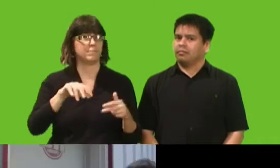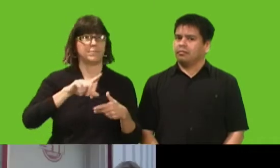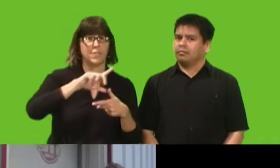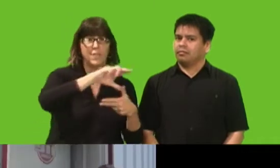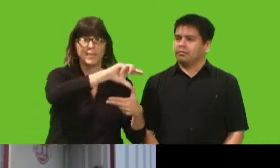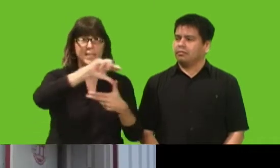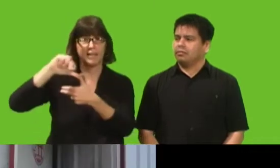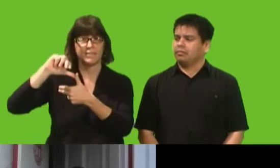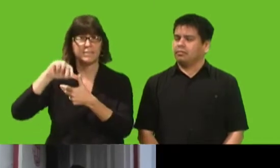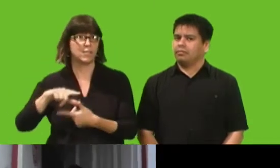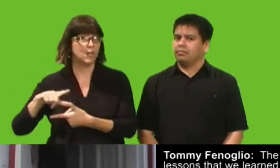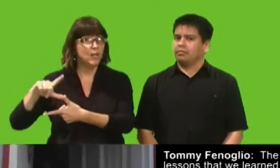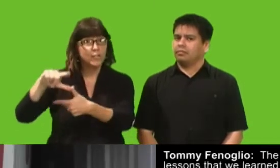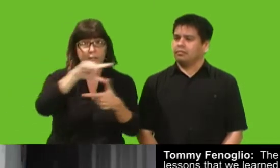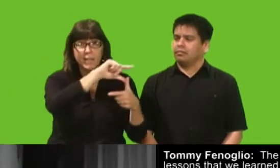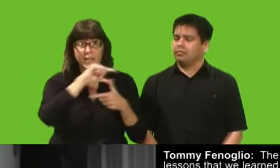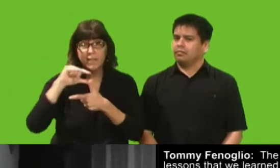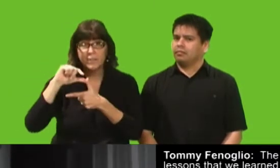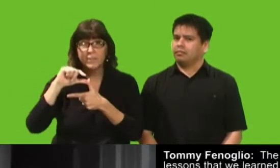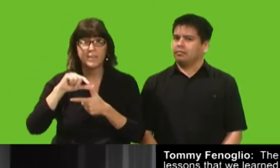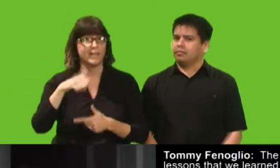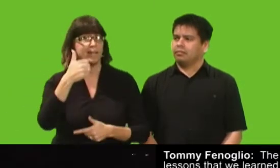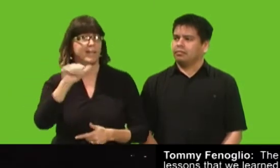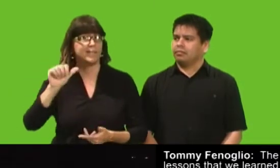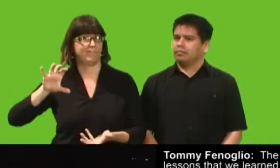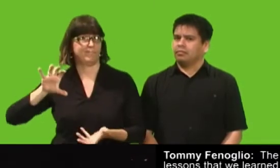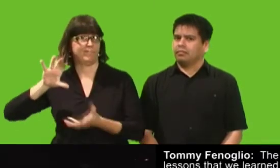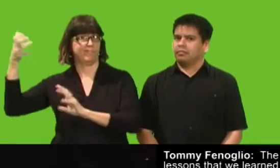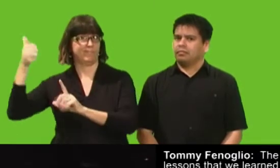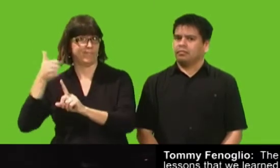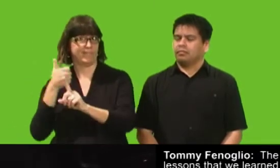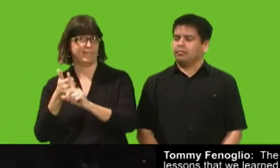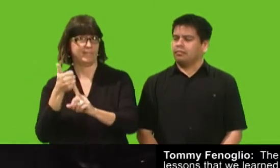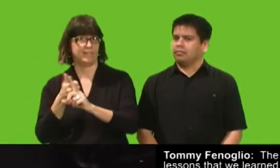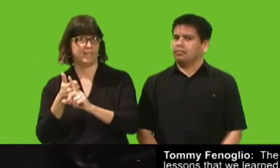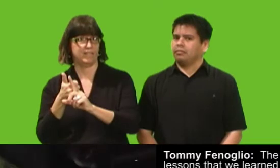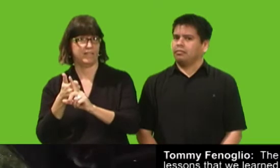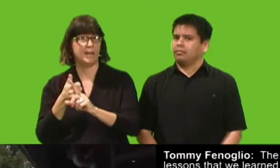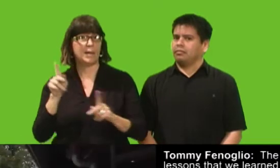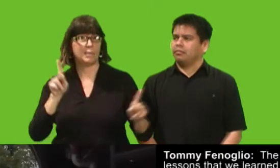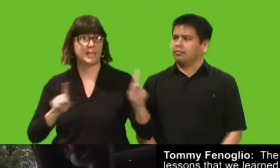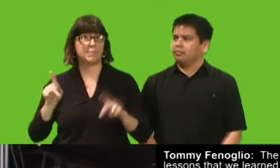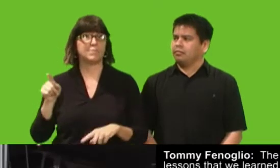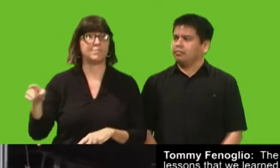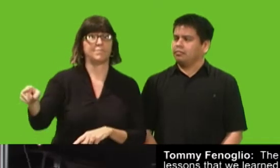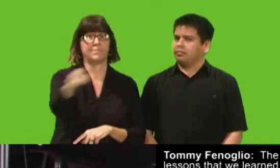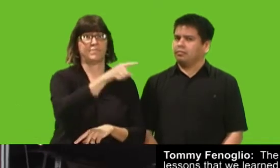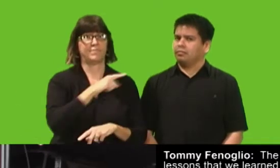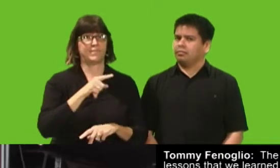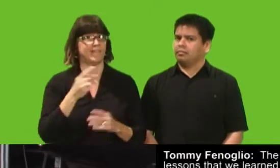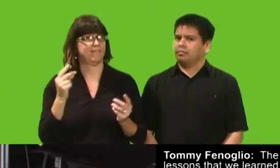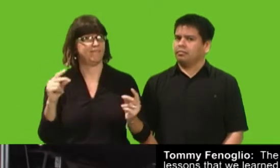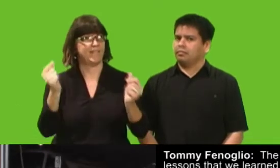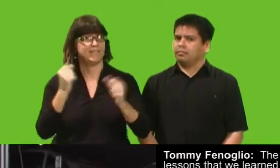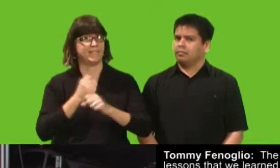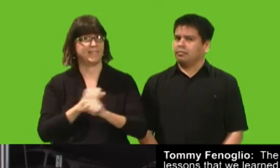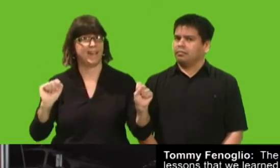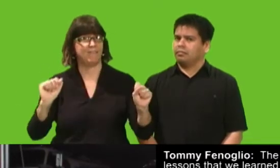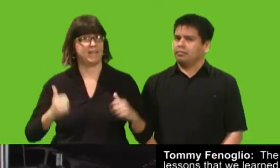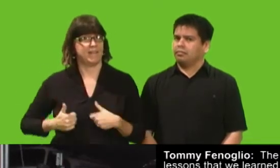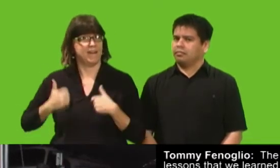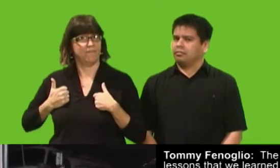run. The lessons that we learned with this wildfire can be applied to hurricanes, tornadoes, any